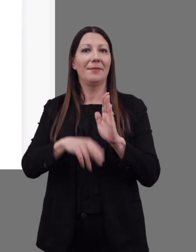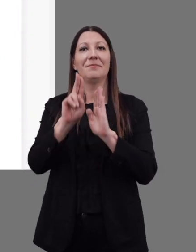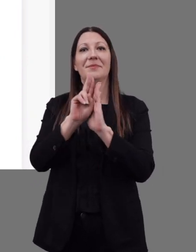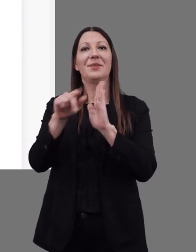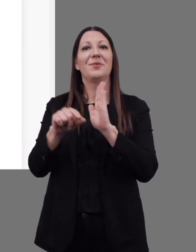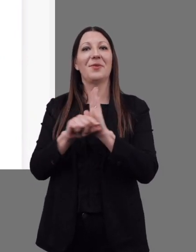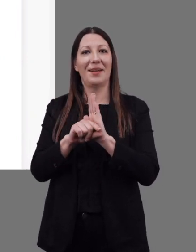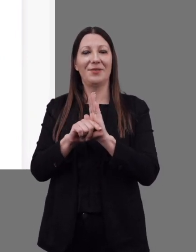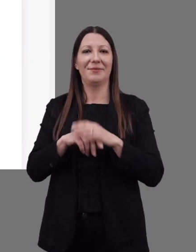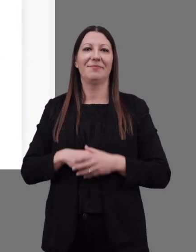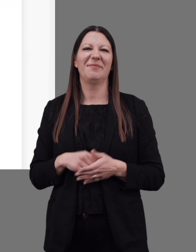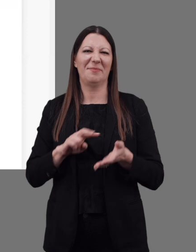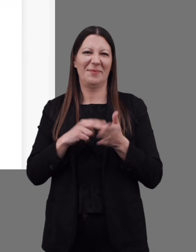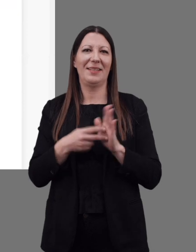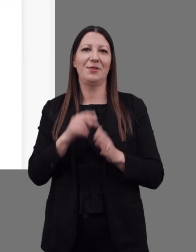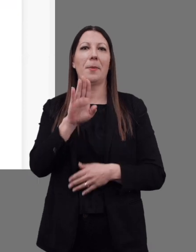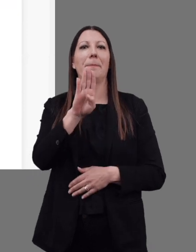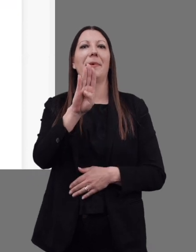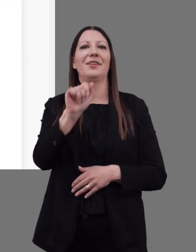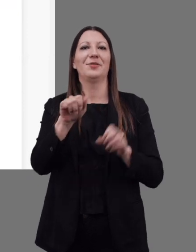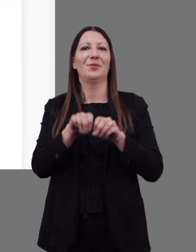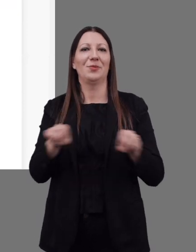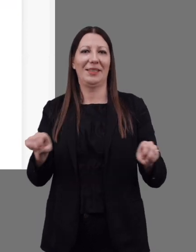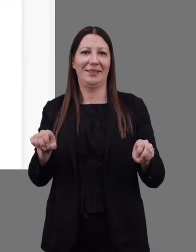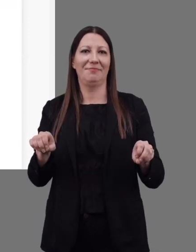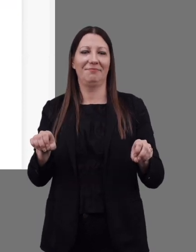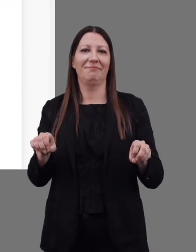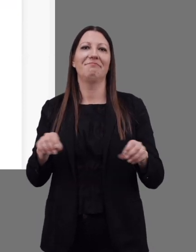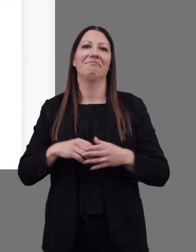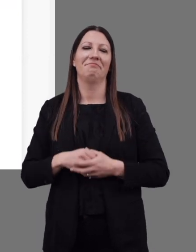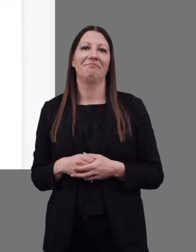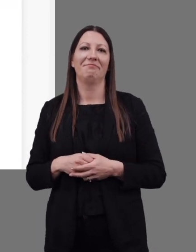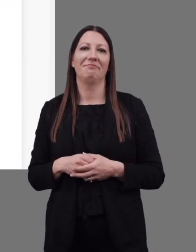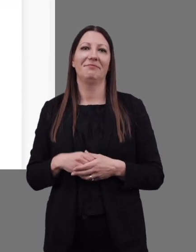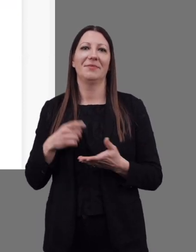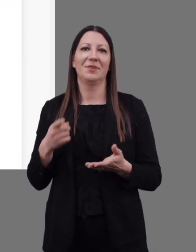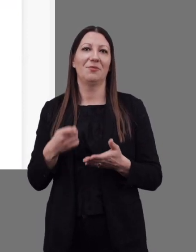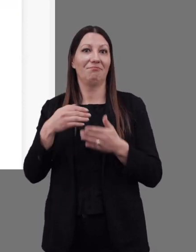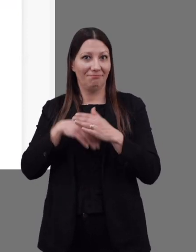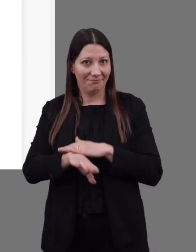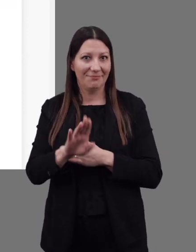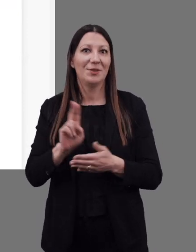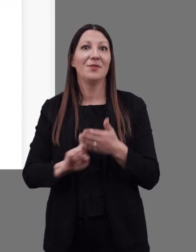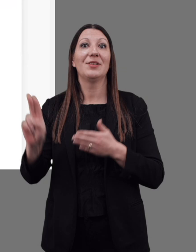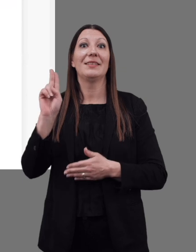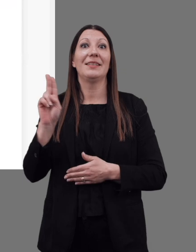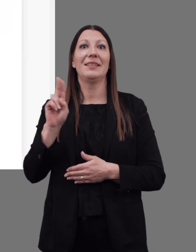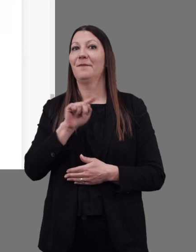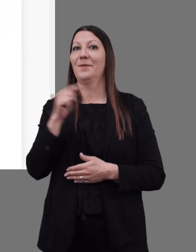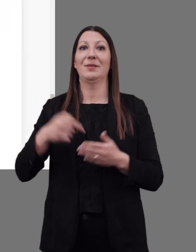studies, which is your bachelor's degree, sort of the first step of study in university.